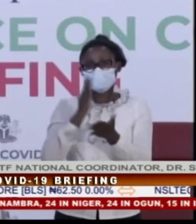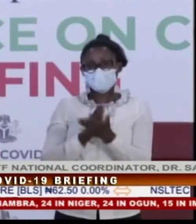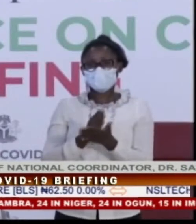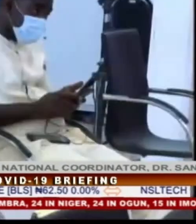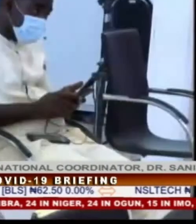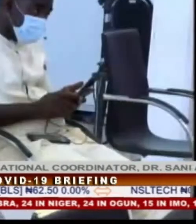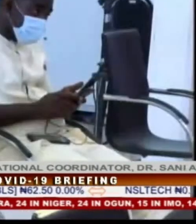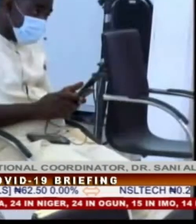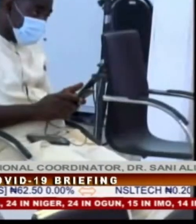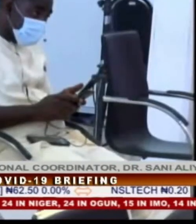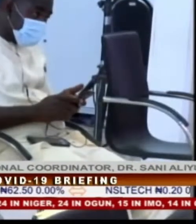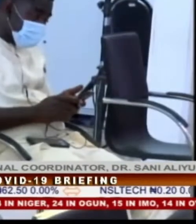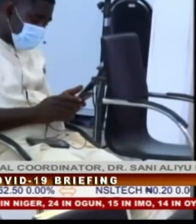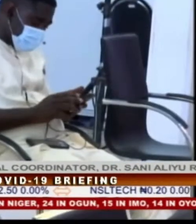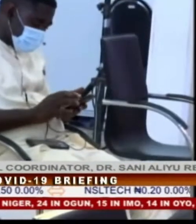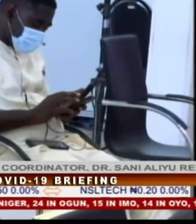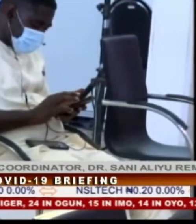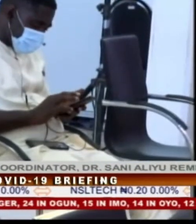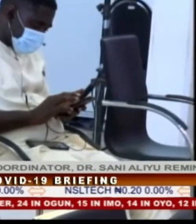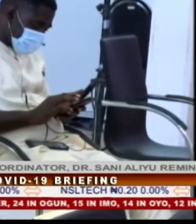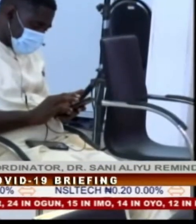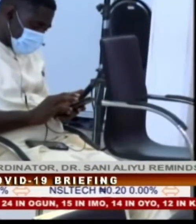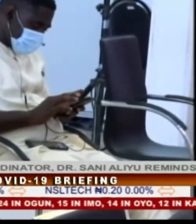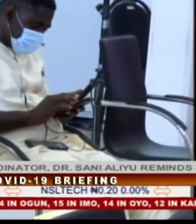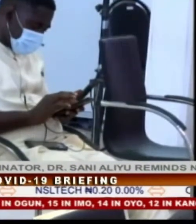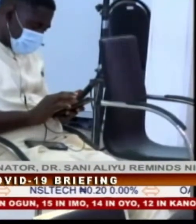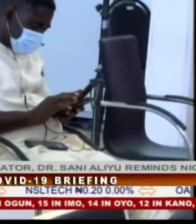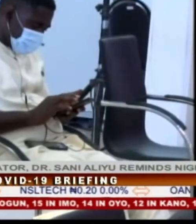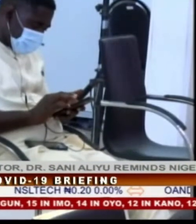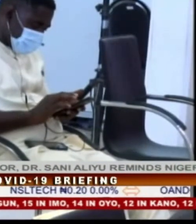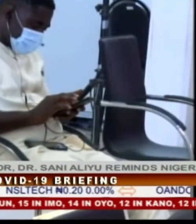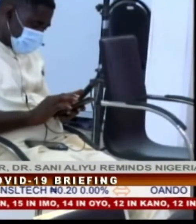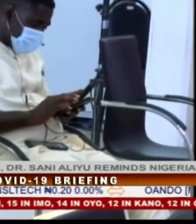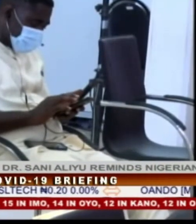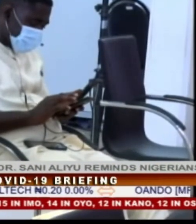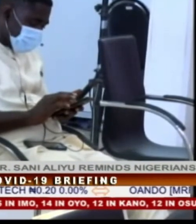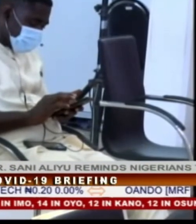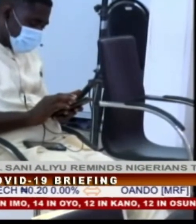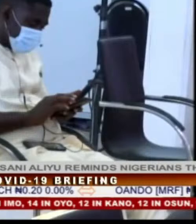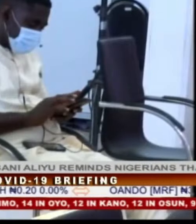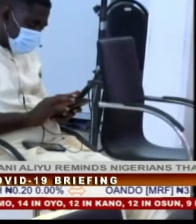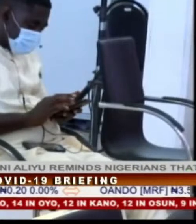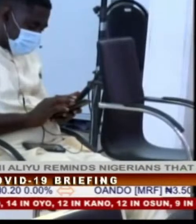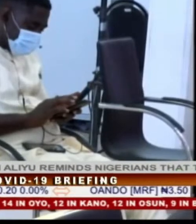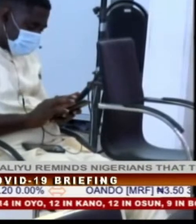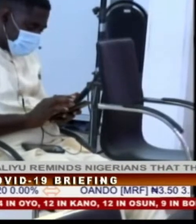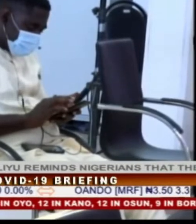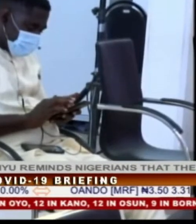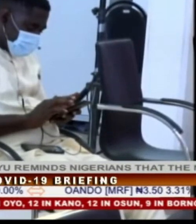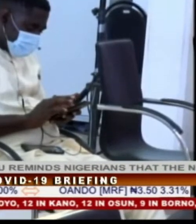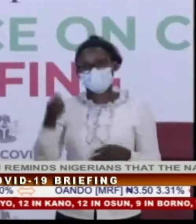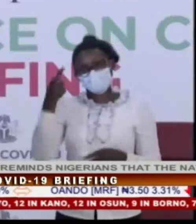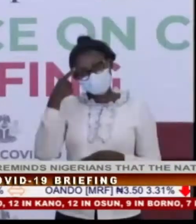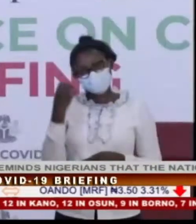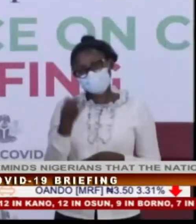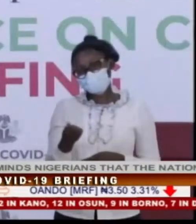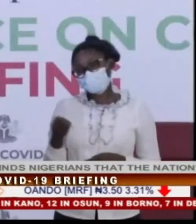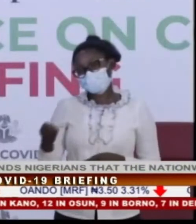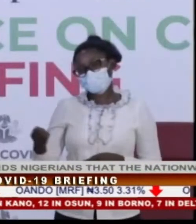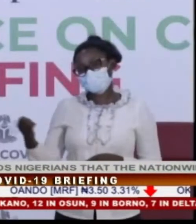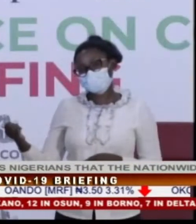2020 revised budget. If you check item 38, there's a provision for equipping